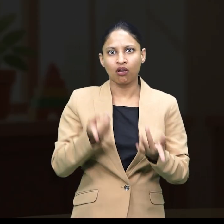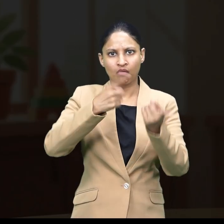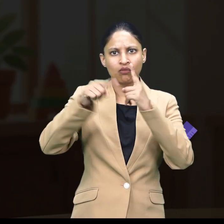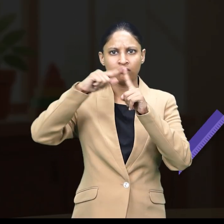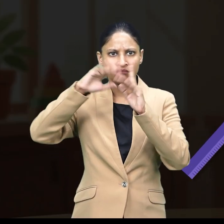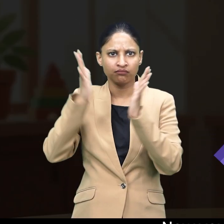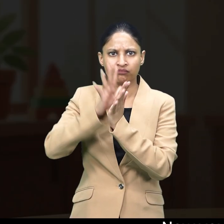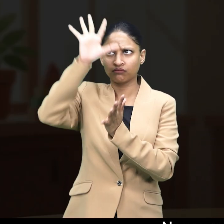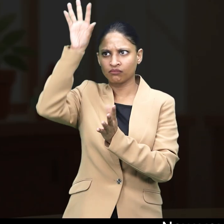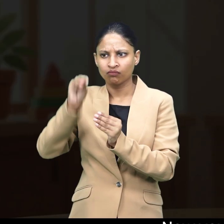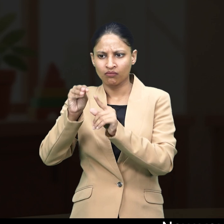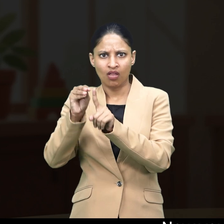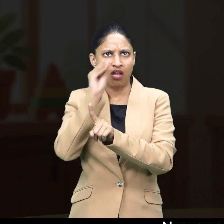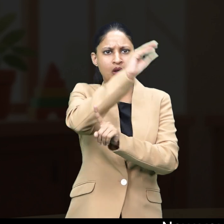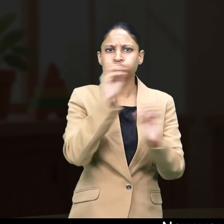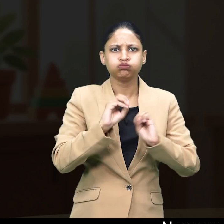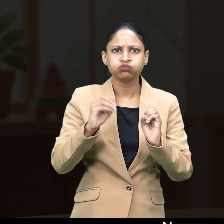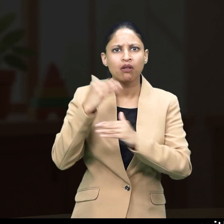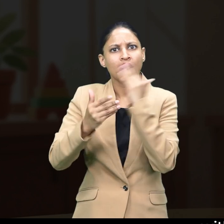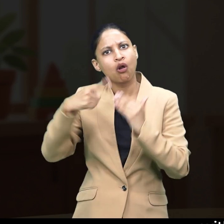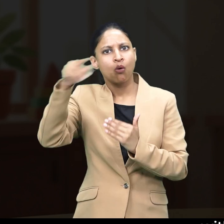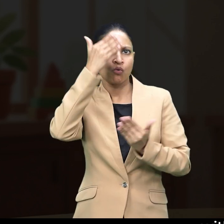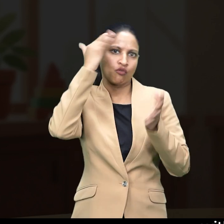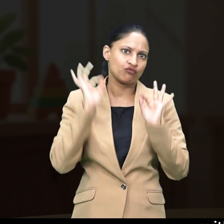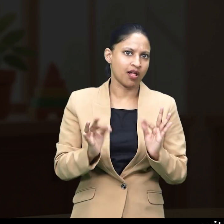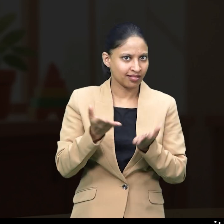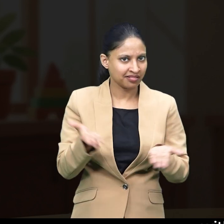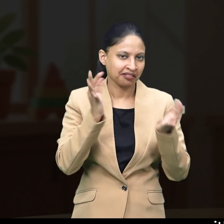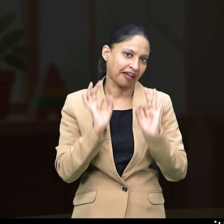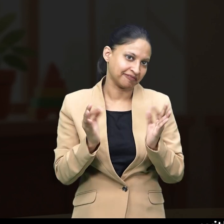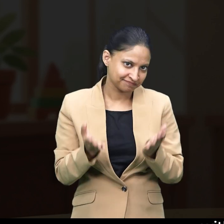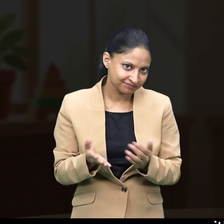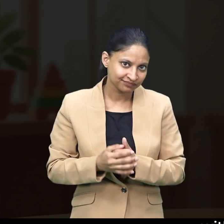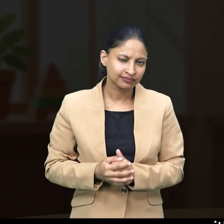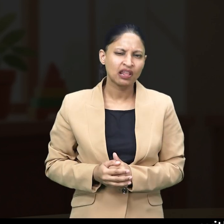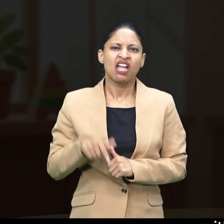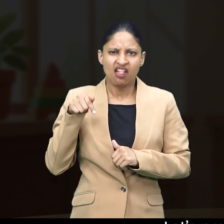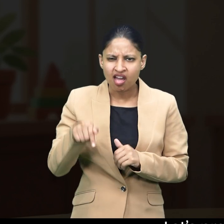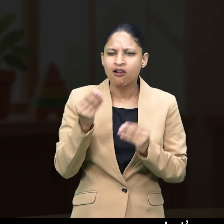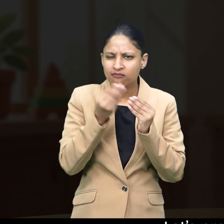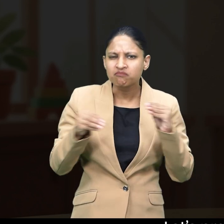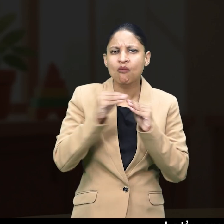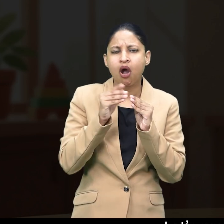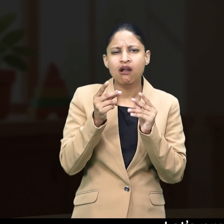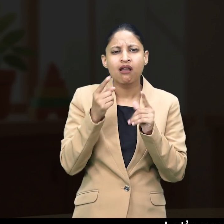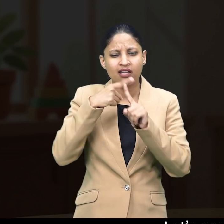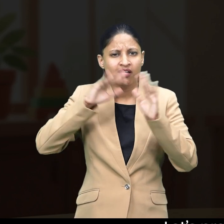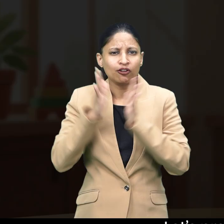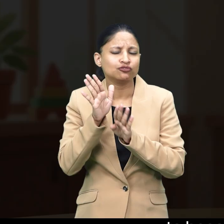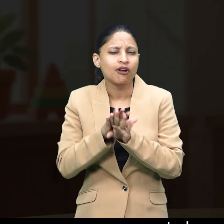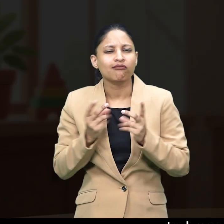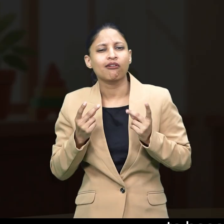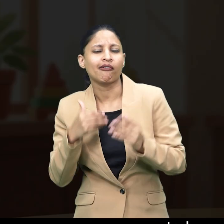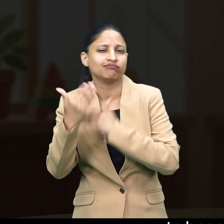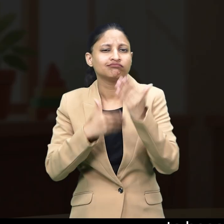Great job! Now you know how to add numbers with and without carrying. Let's practice a few more